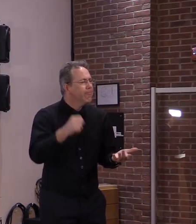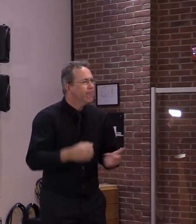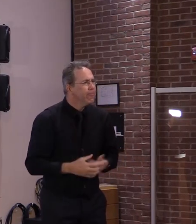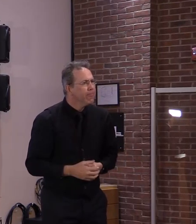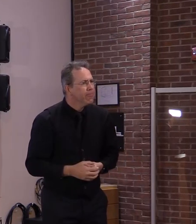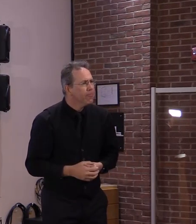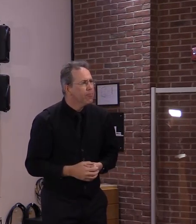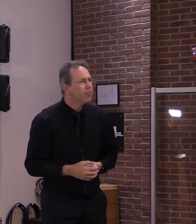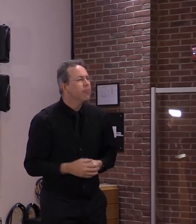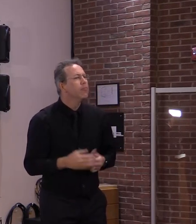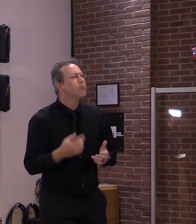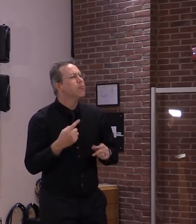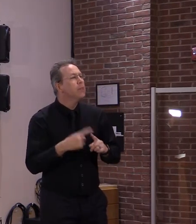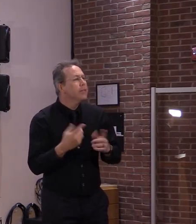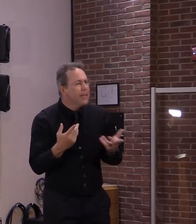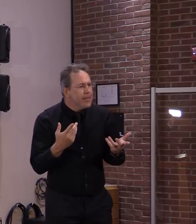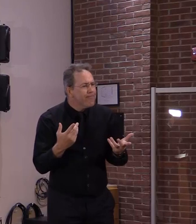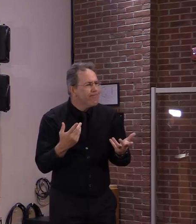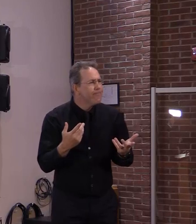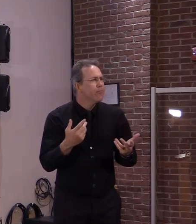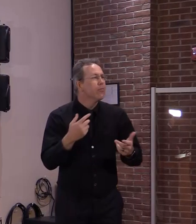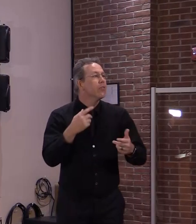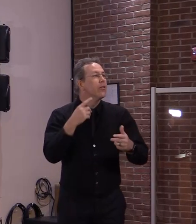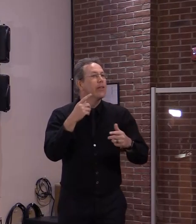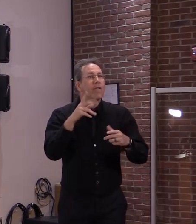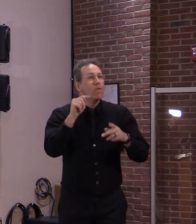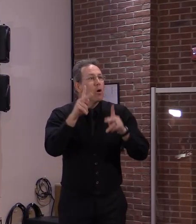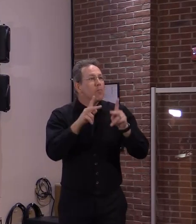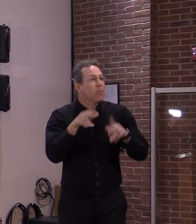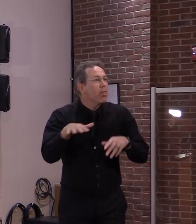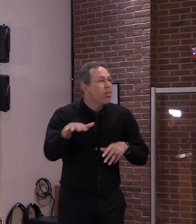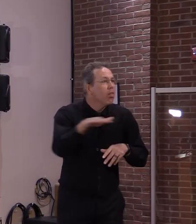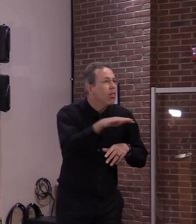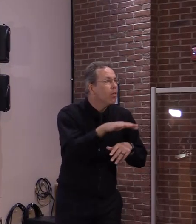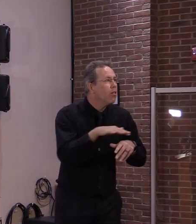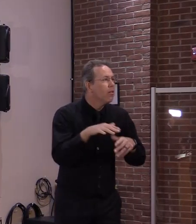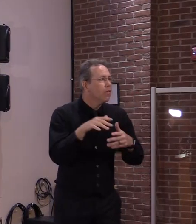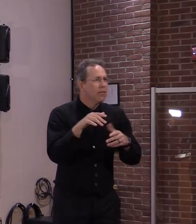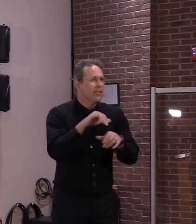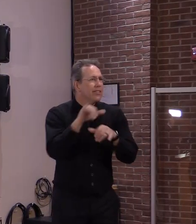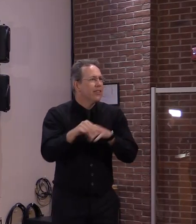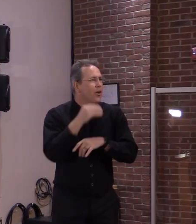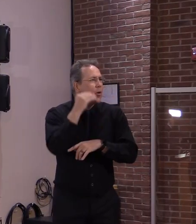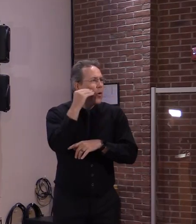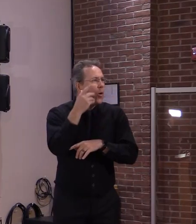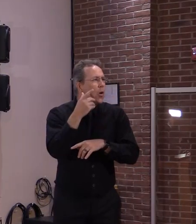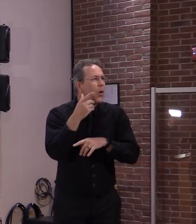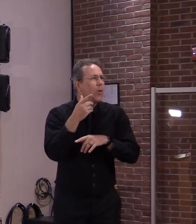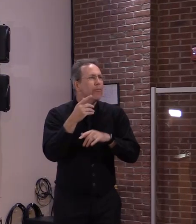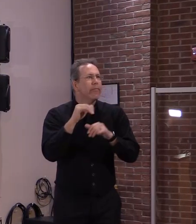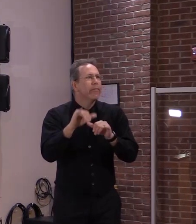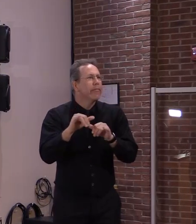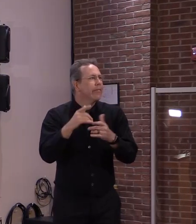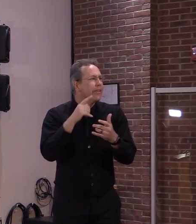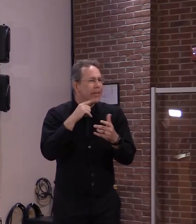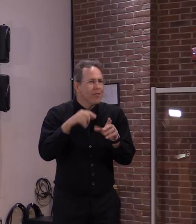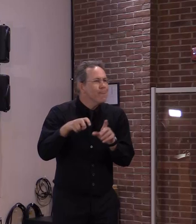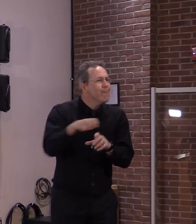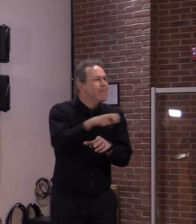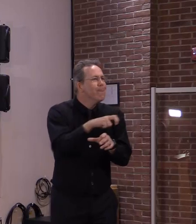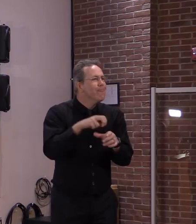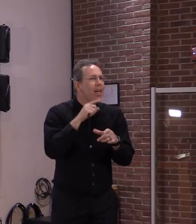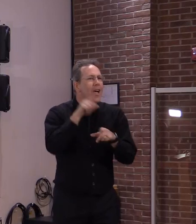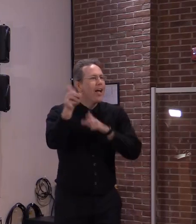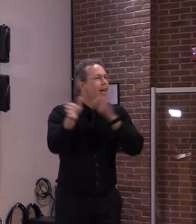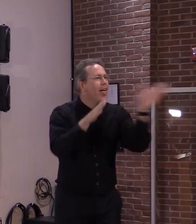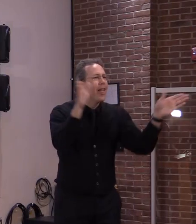of Vermonters and those from the region, coming into Vermont to explore. So we will